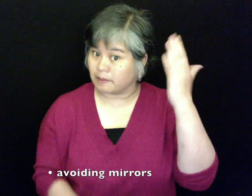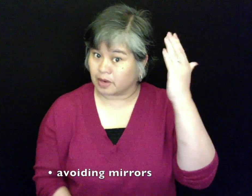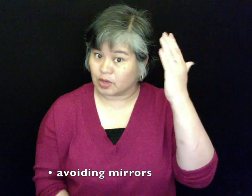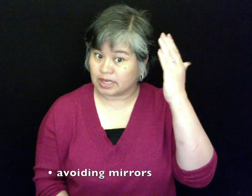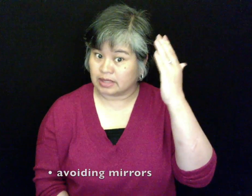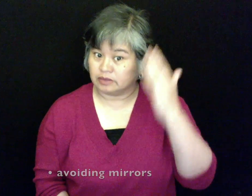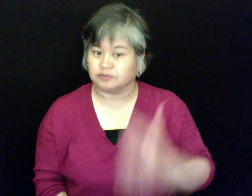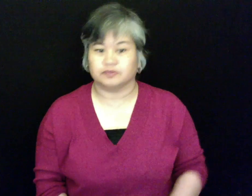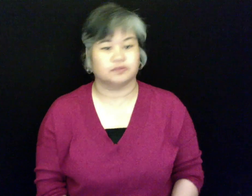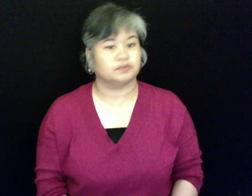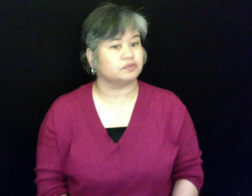Avoiding mirrors.